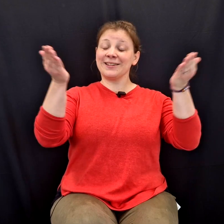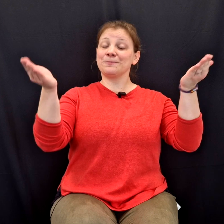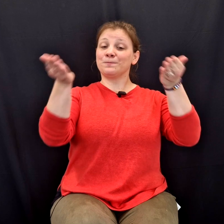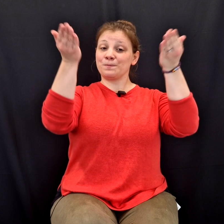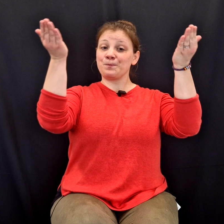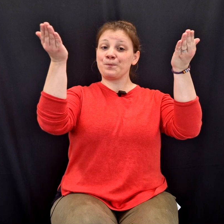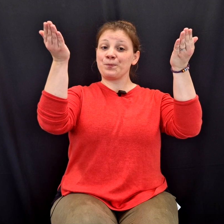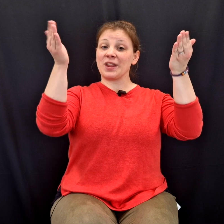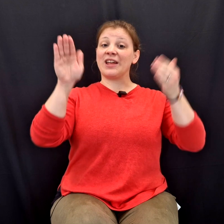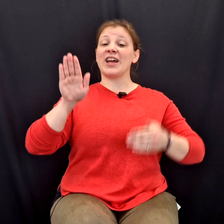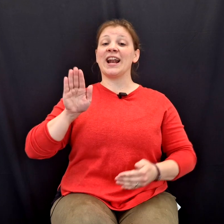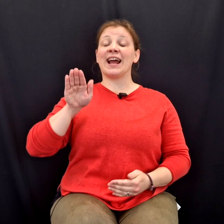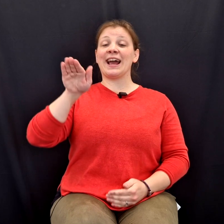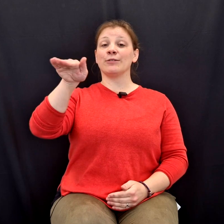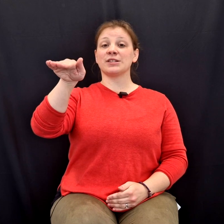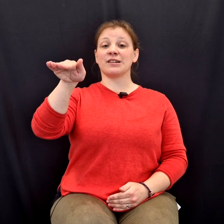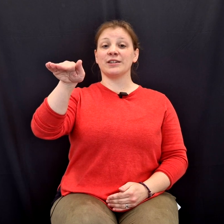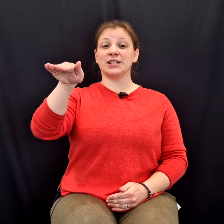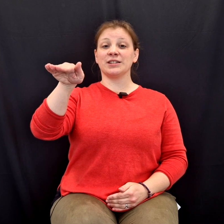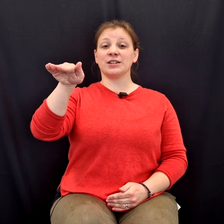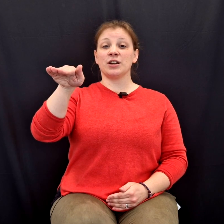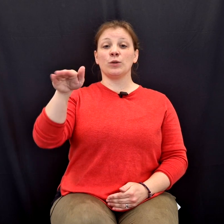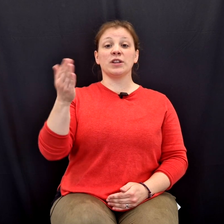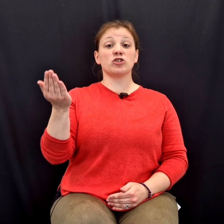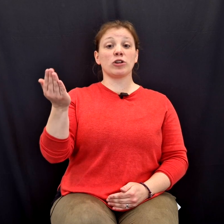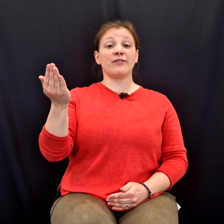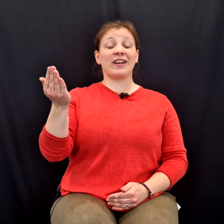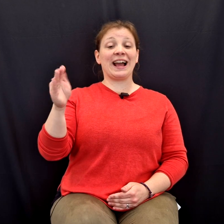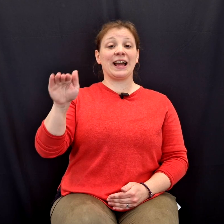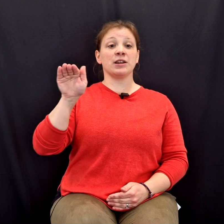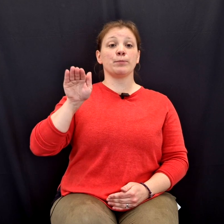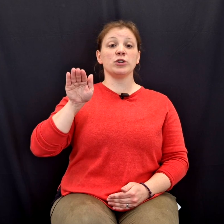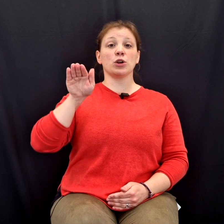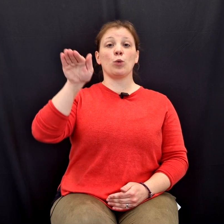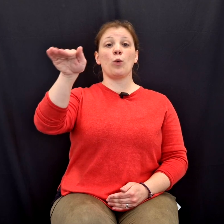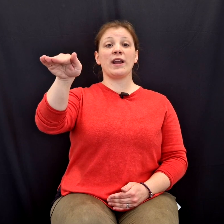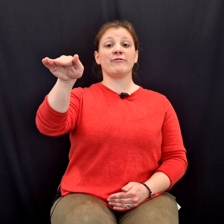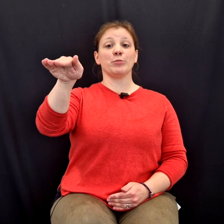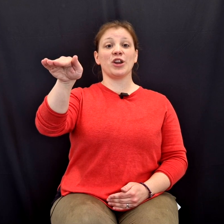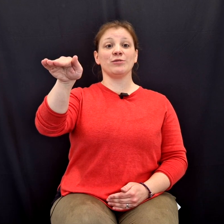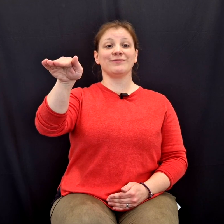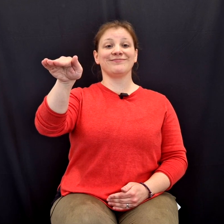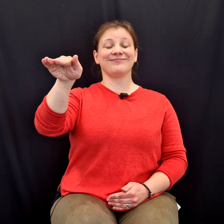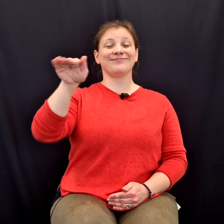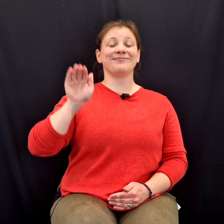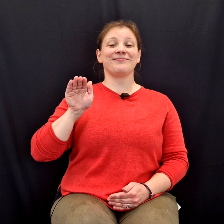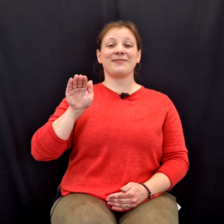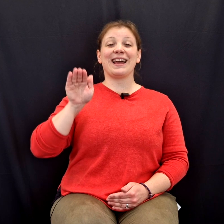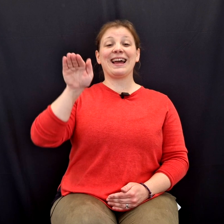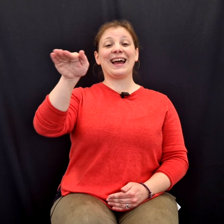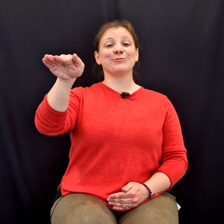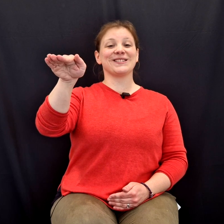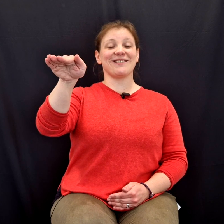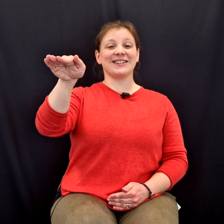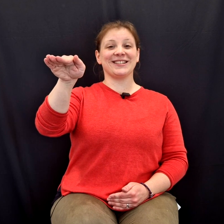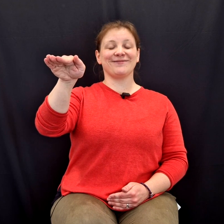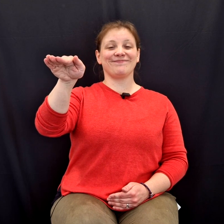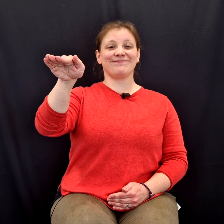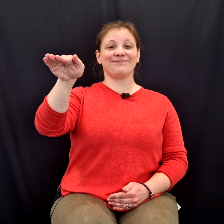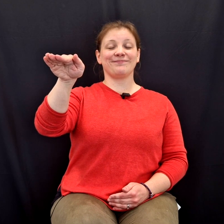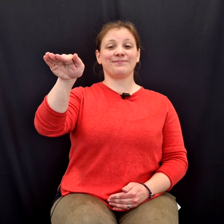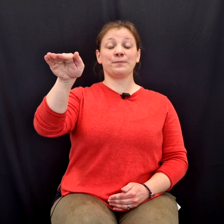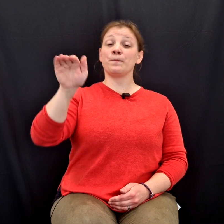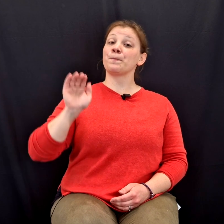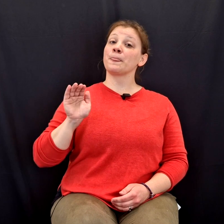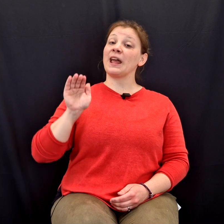play, and then outside. With a straight flat hand, point away from you. Outside,